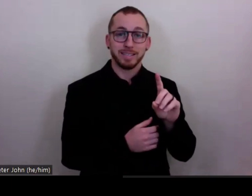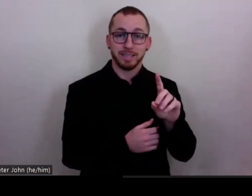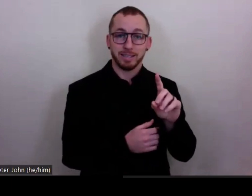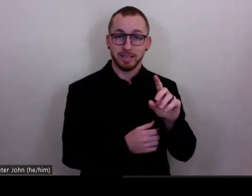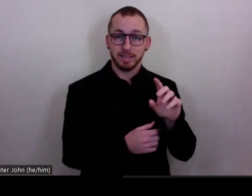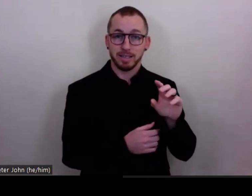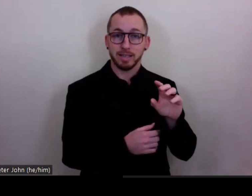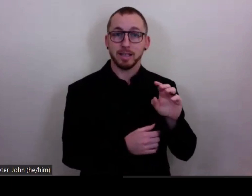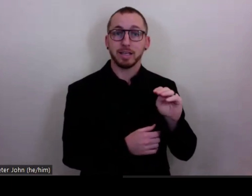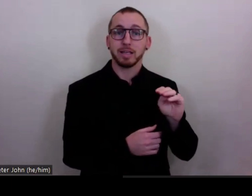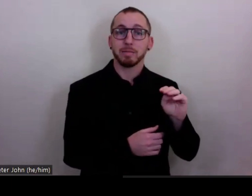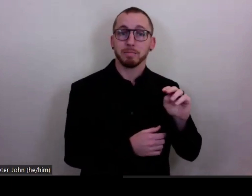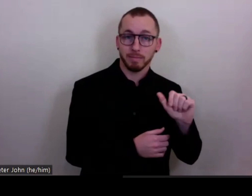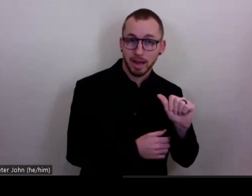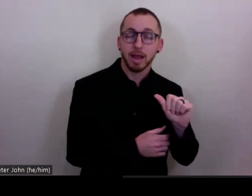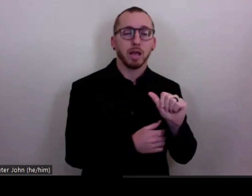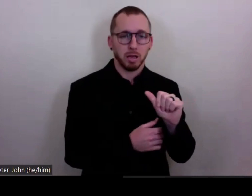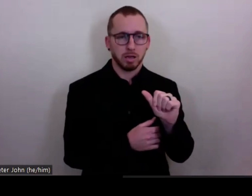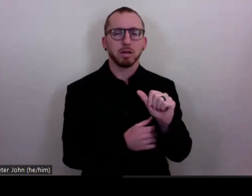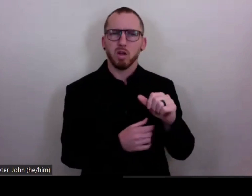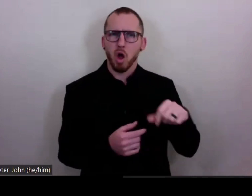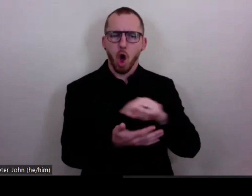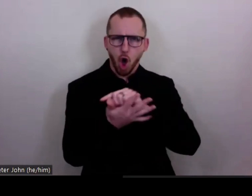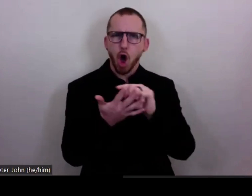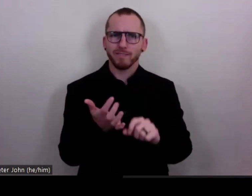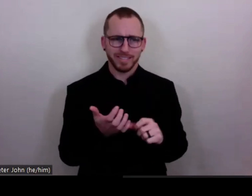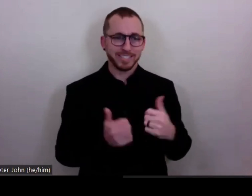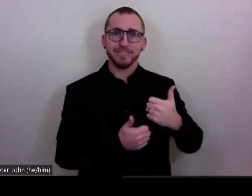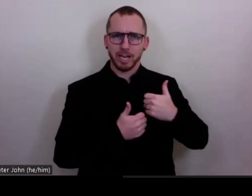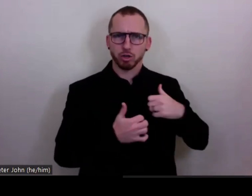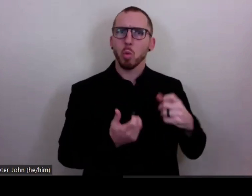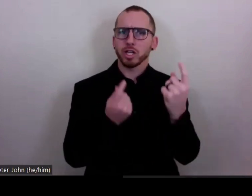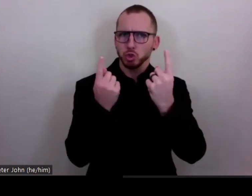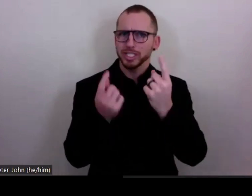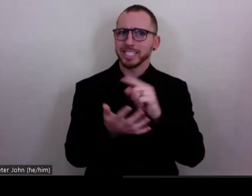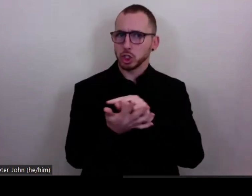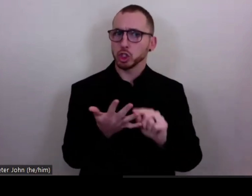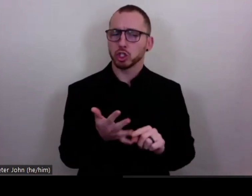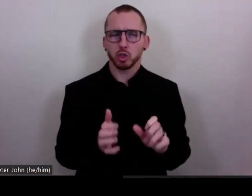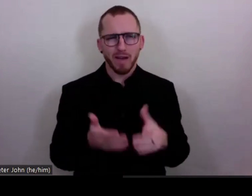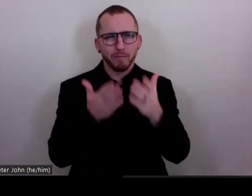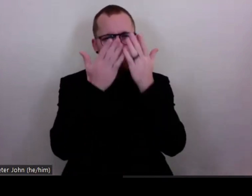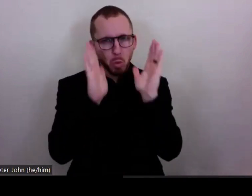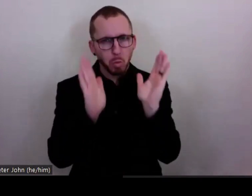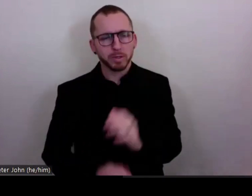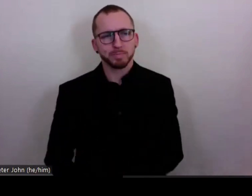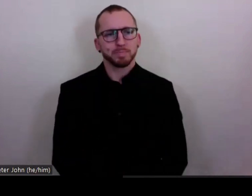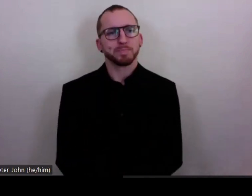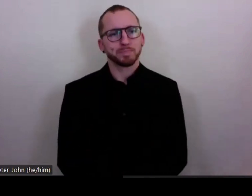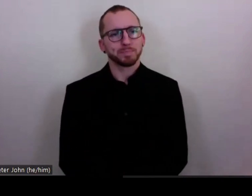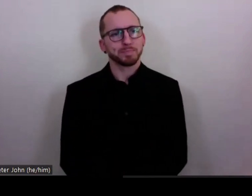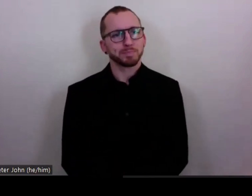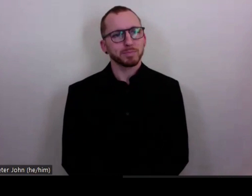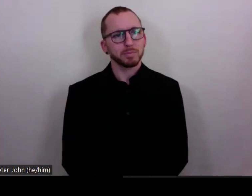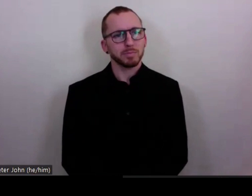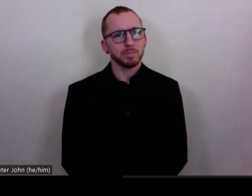I've listed some scales that we can use when we are working with some of our veterans. I'm going to flip through some of